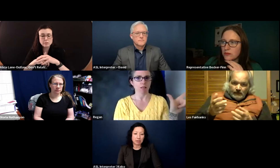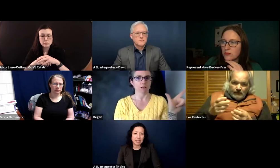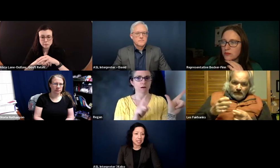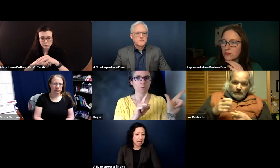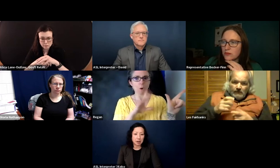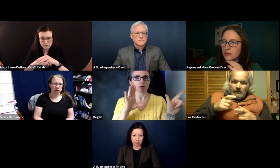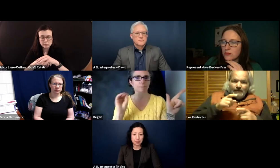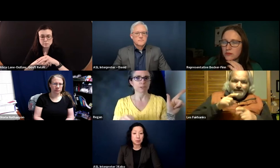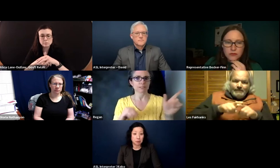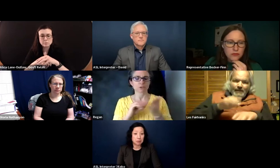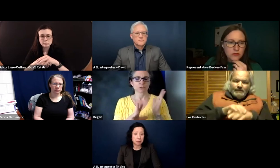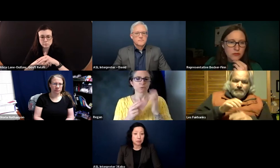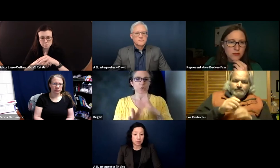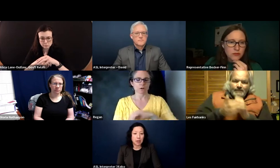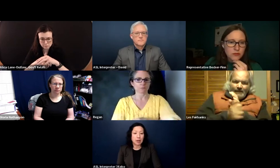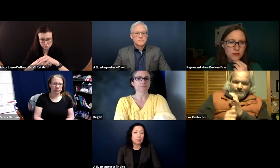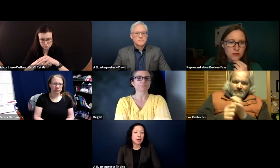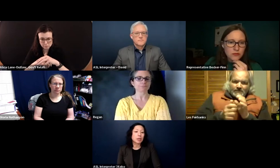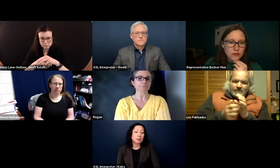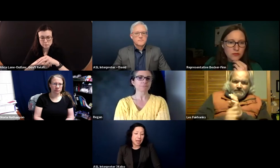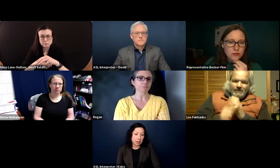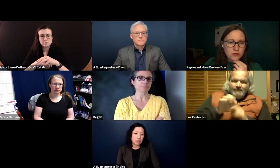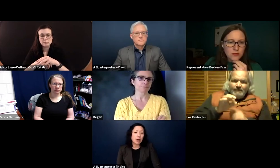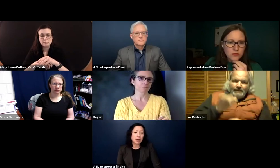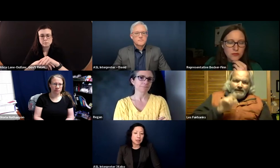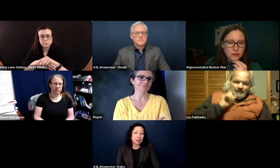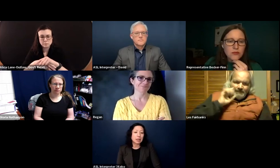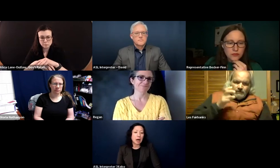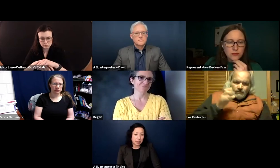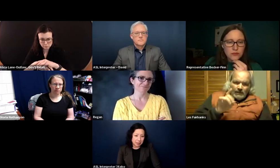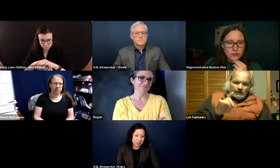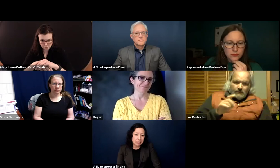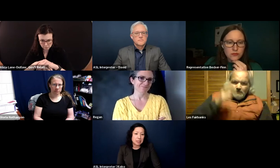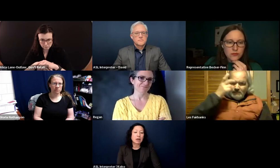to have a CDI, but it would depend on